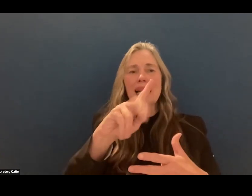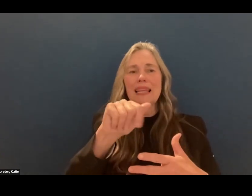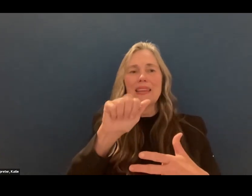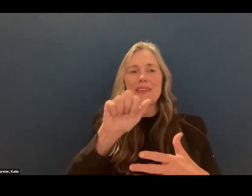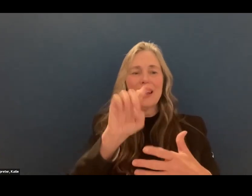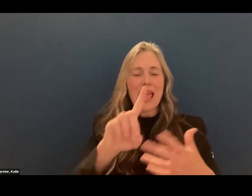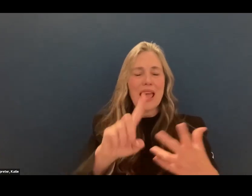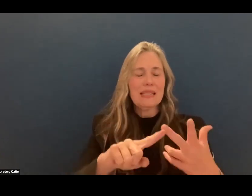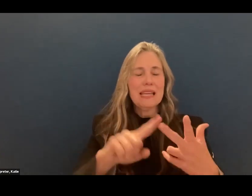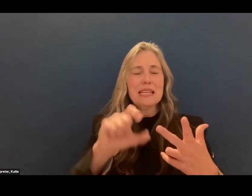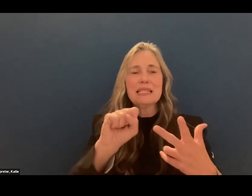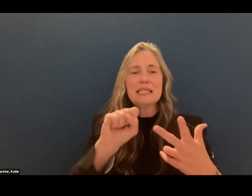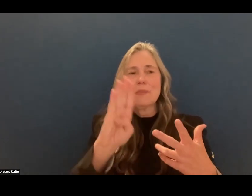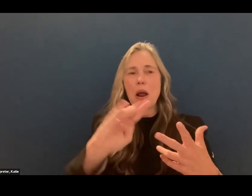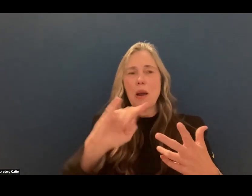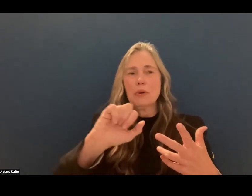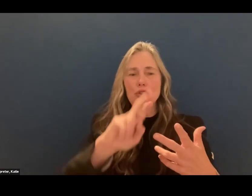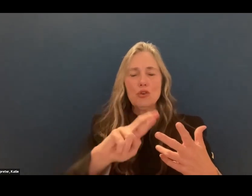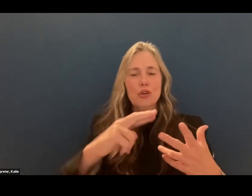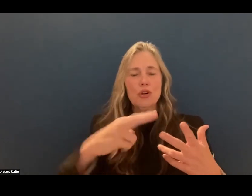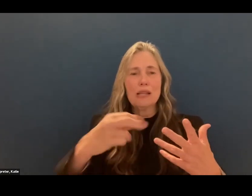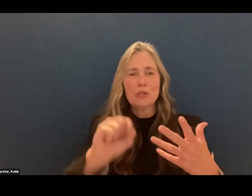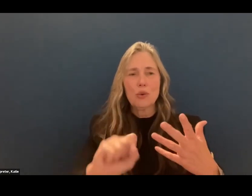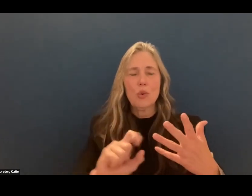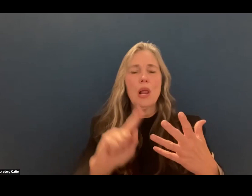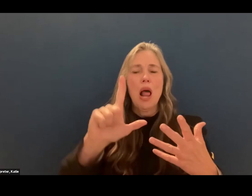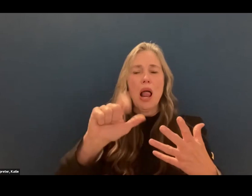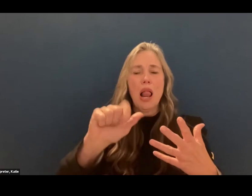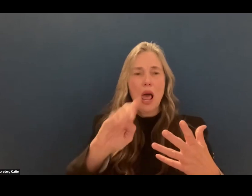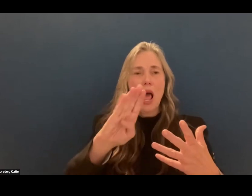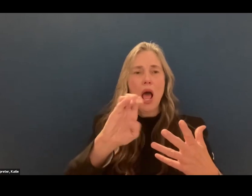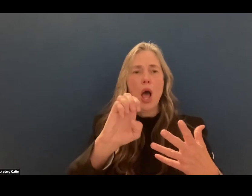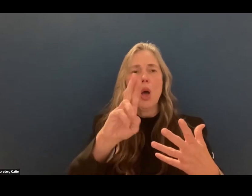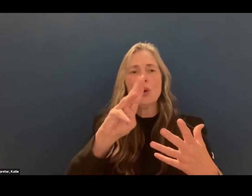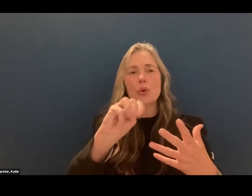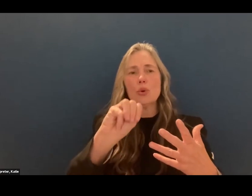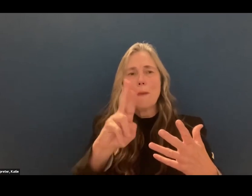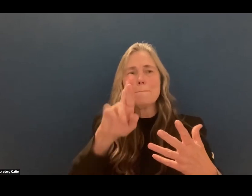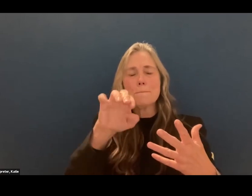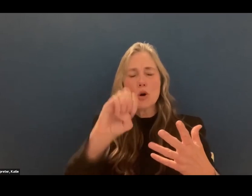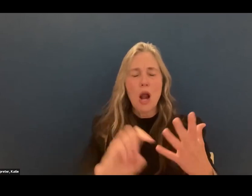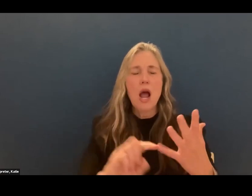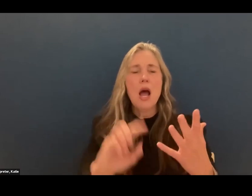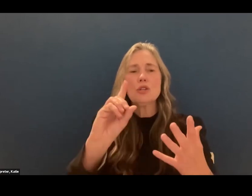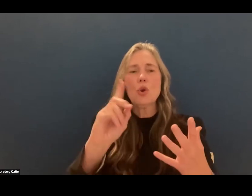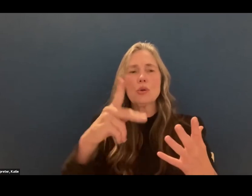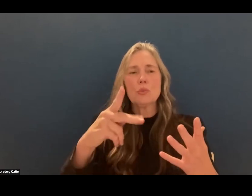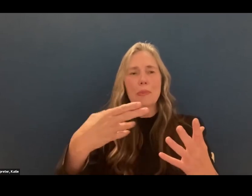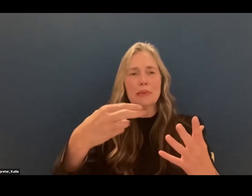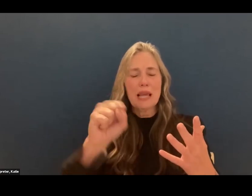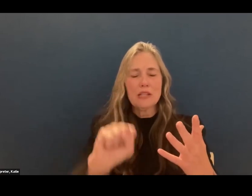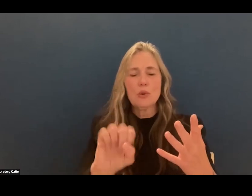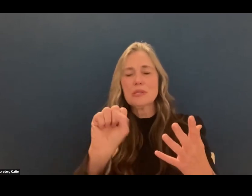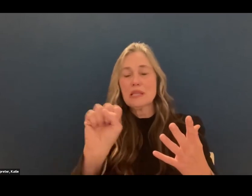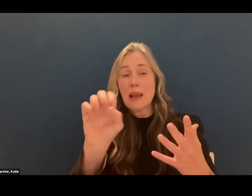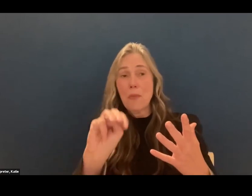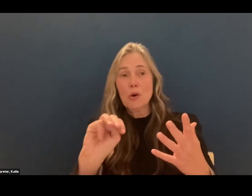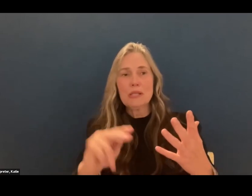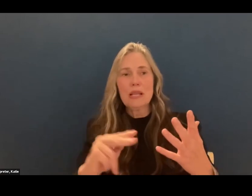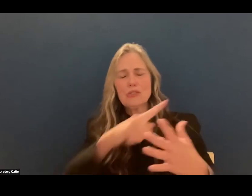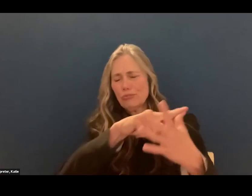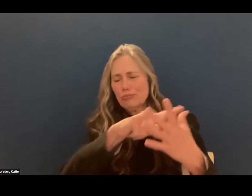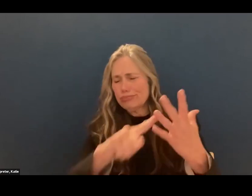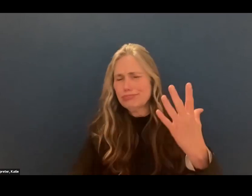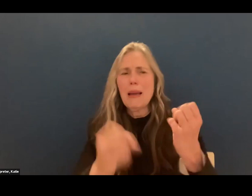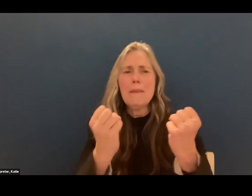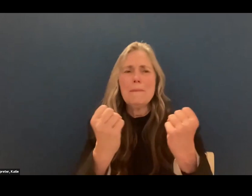High, Santa Barbara Junior High, La Colina Junior High, La Cumbre Junior High, Dos Pueblos High School, San Marcos High School, and more to come